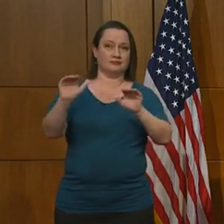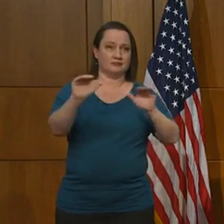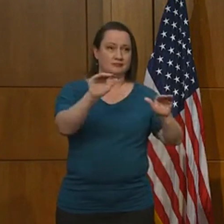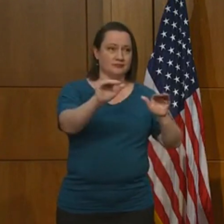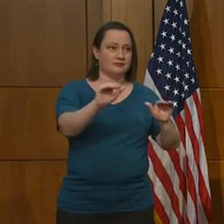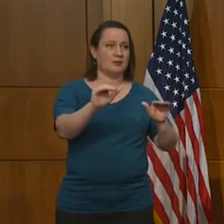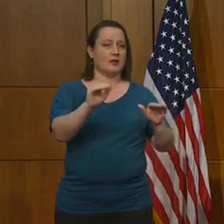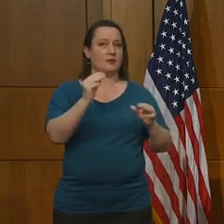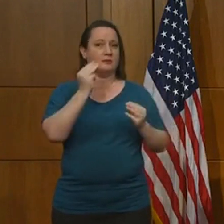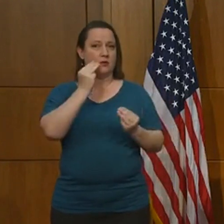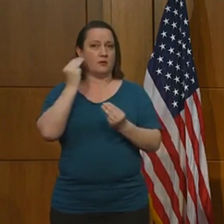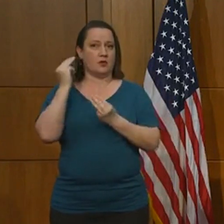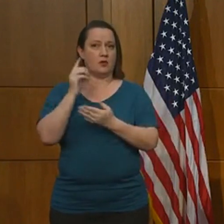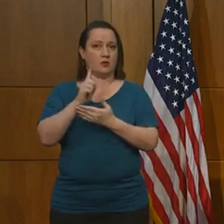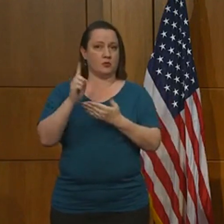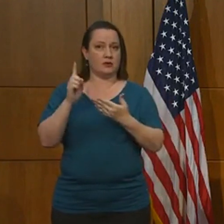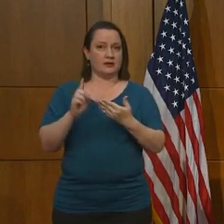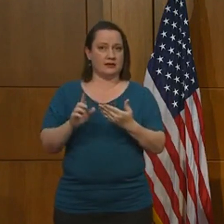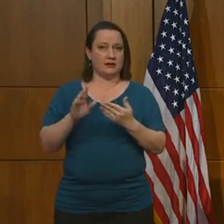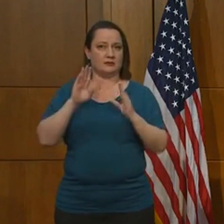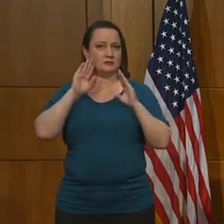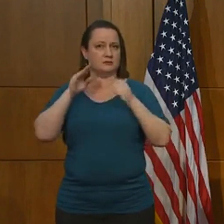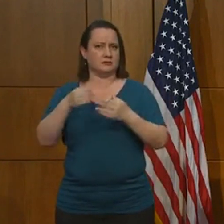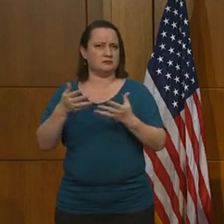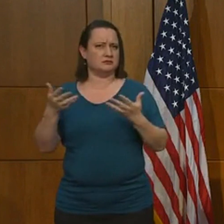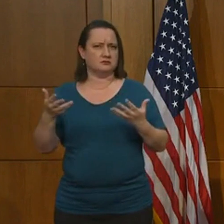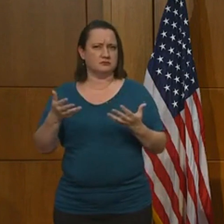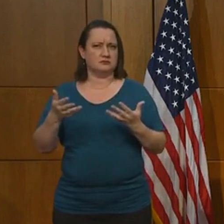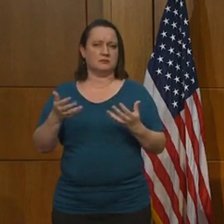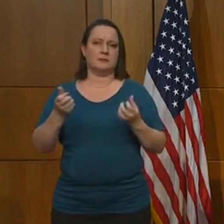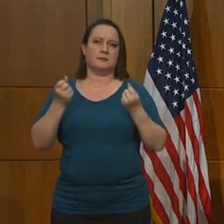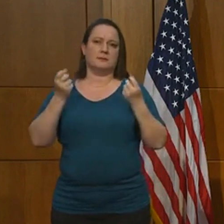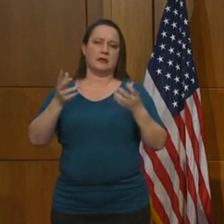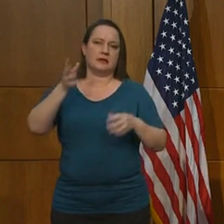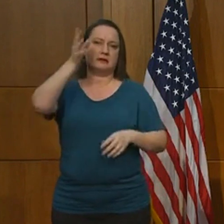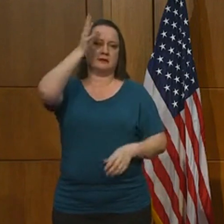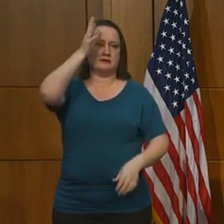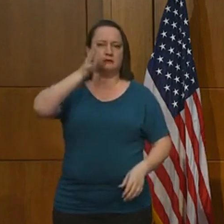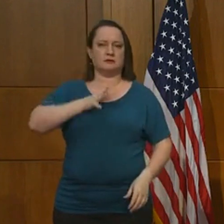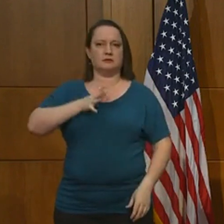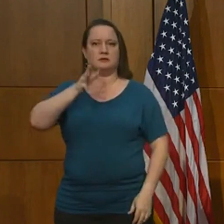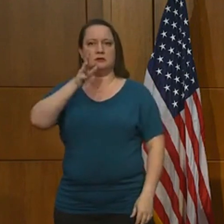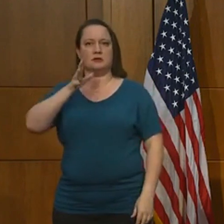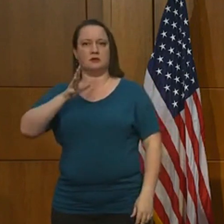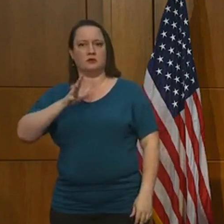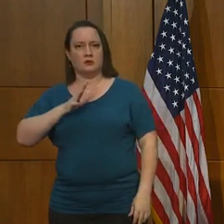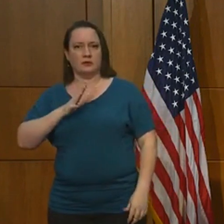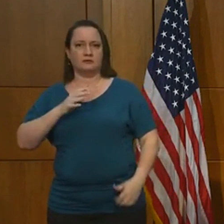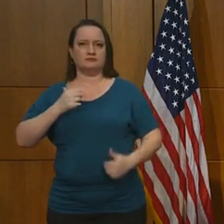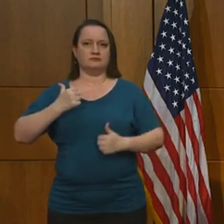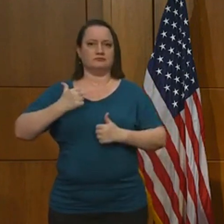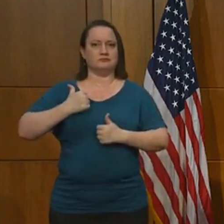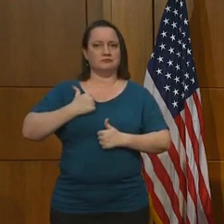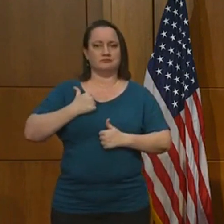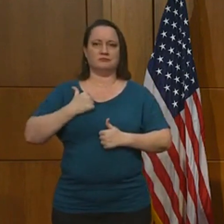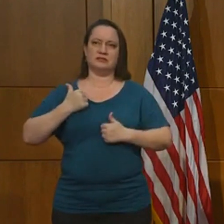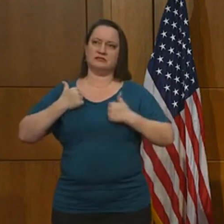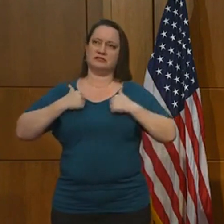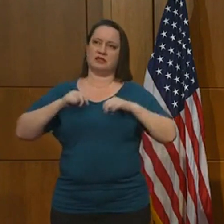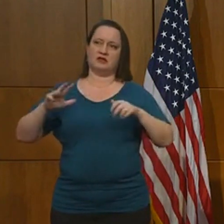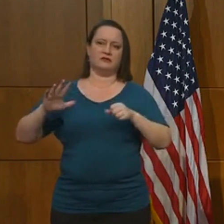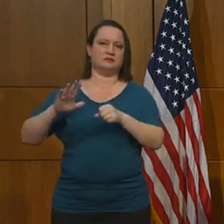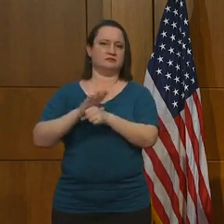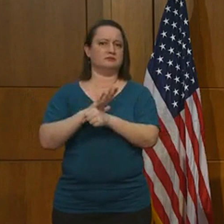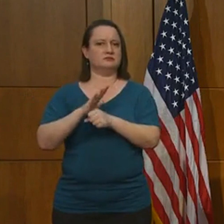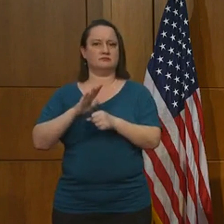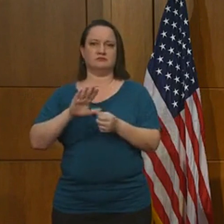Memorial Weekend means, and that is that many men and women who wore the cloth paid the ultimate sacrifice so that we